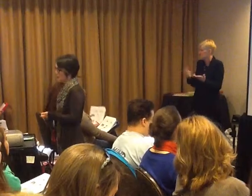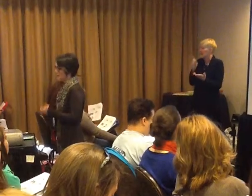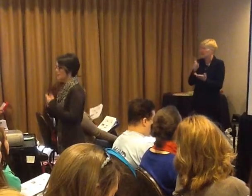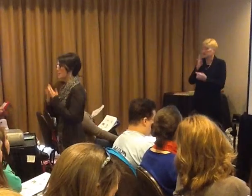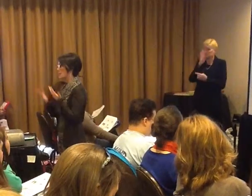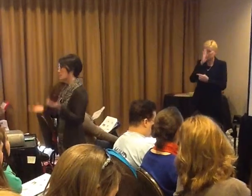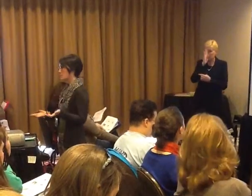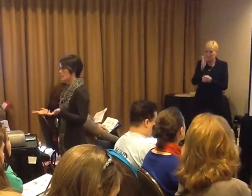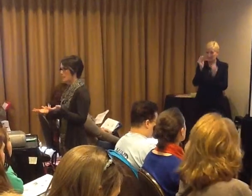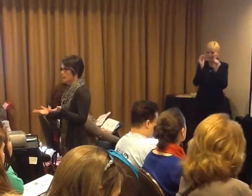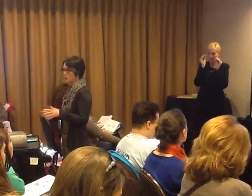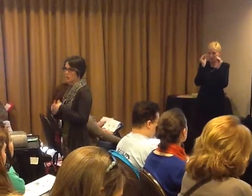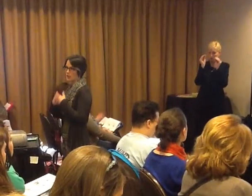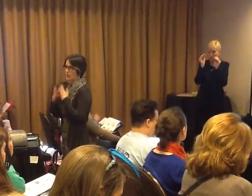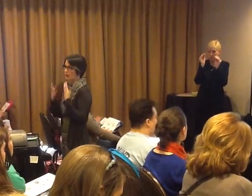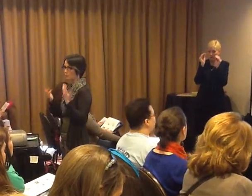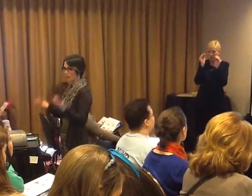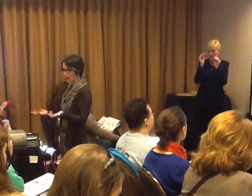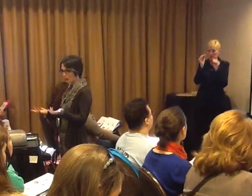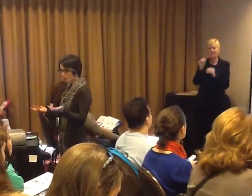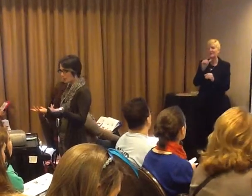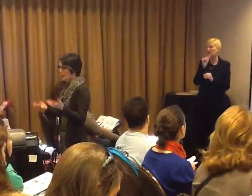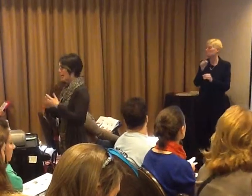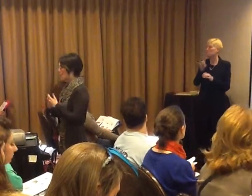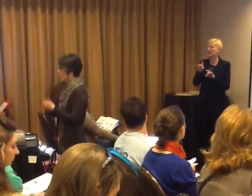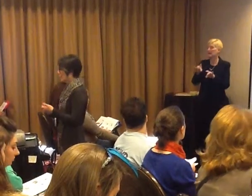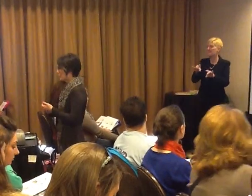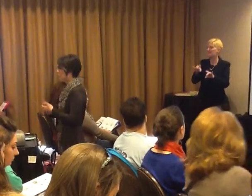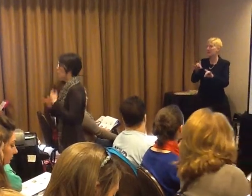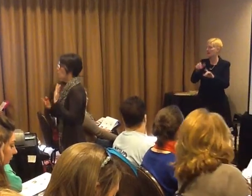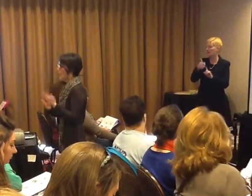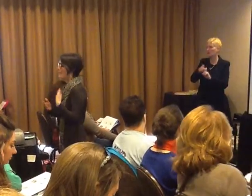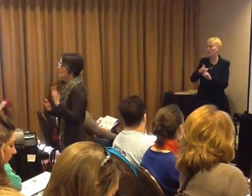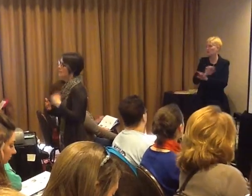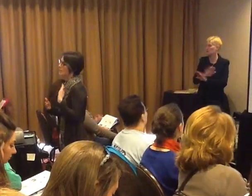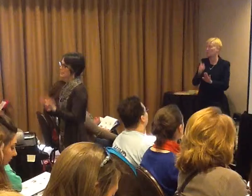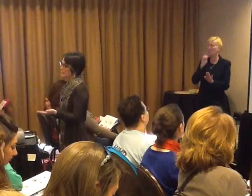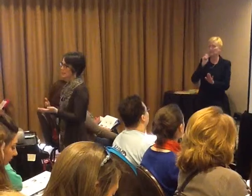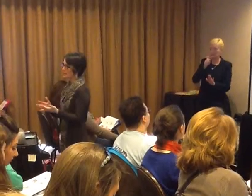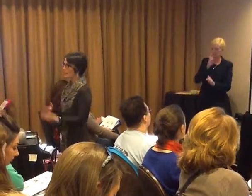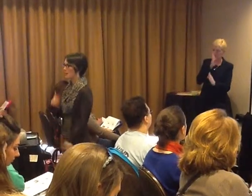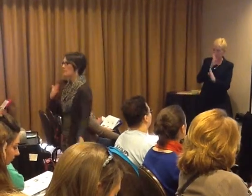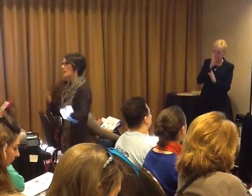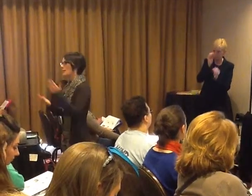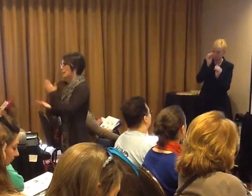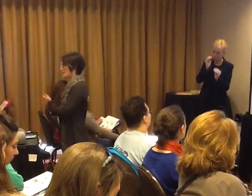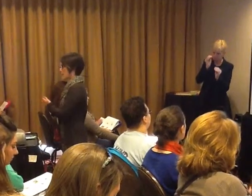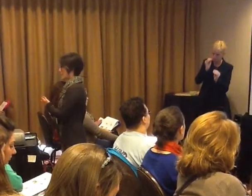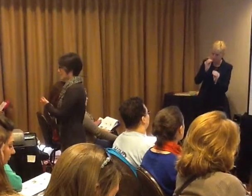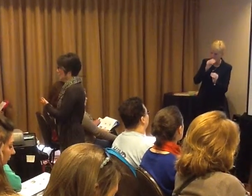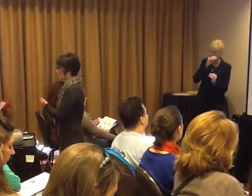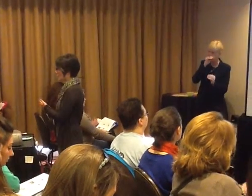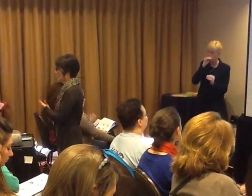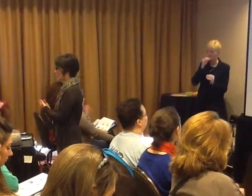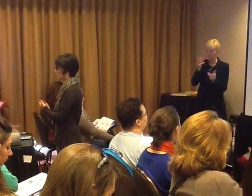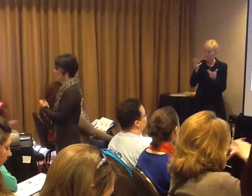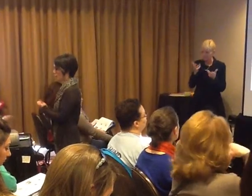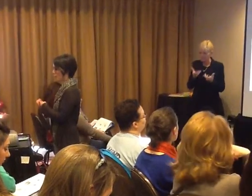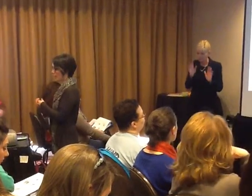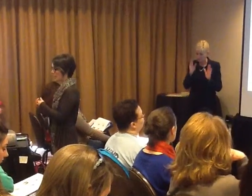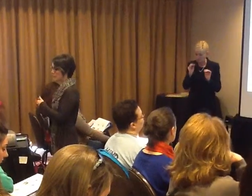directly taught. This is not something that they're just going to kind of pick up on their own, but when we teach that to them, that then deaf and hard of